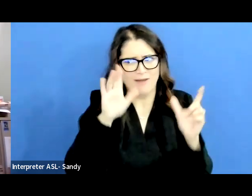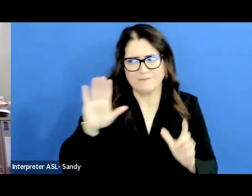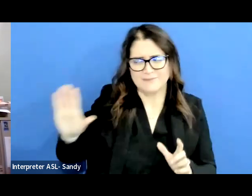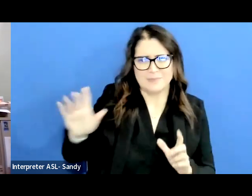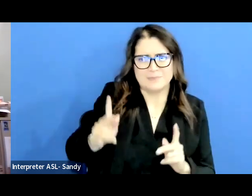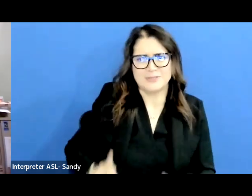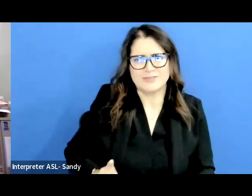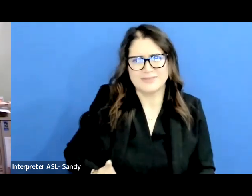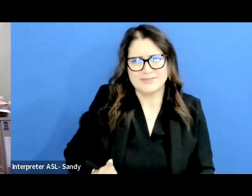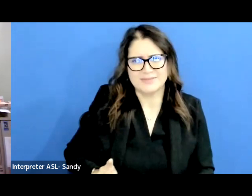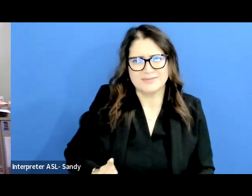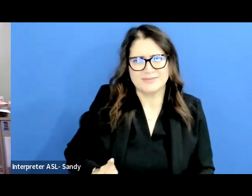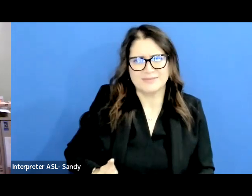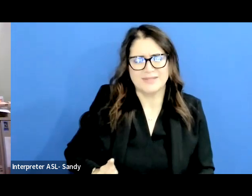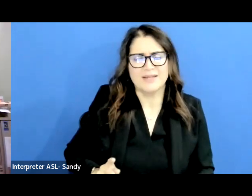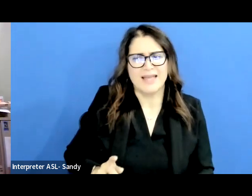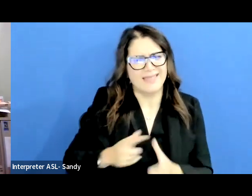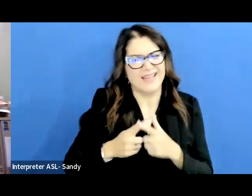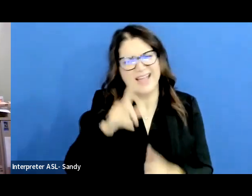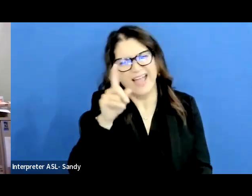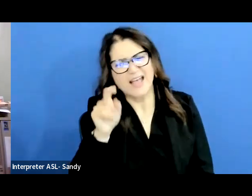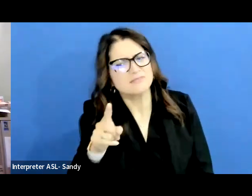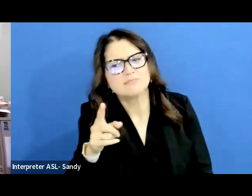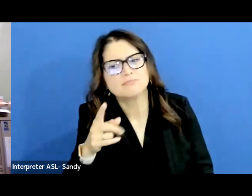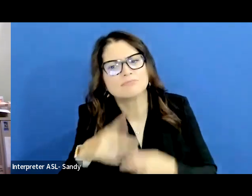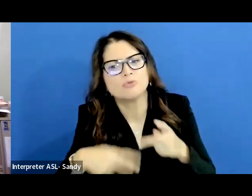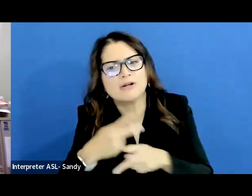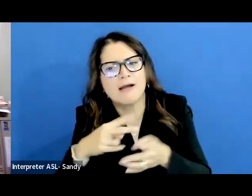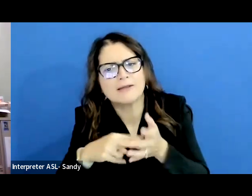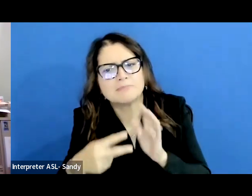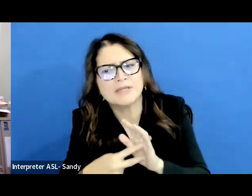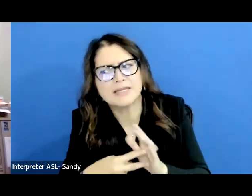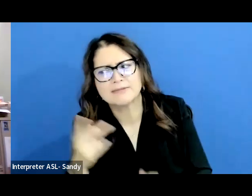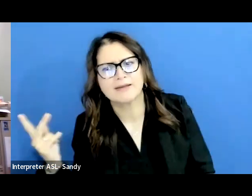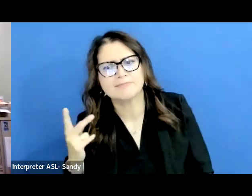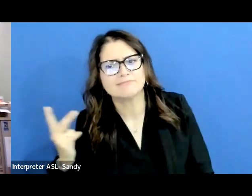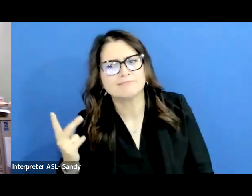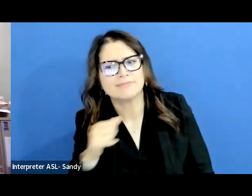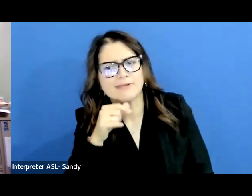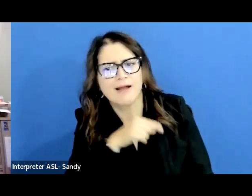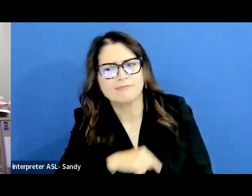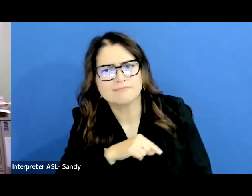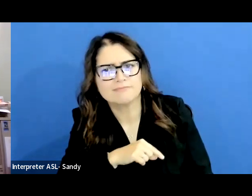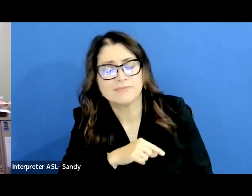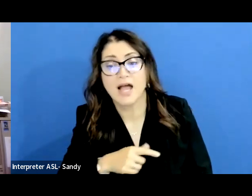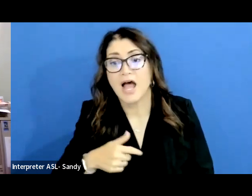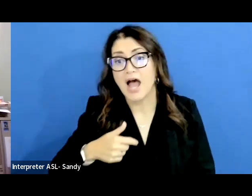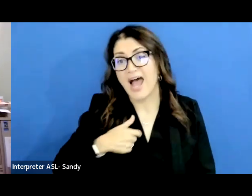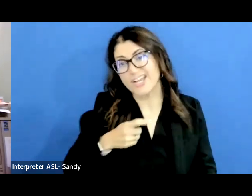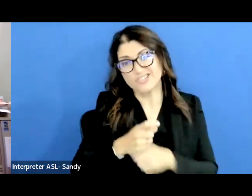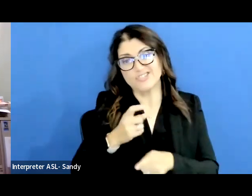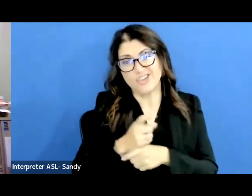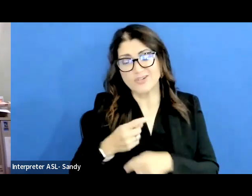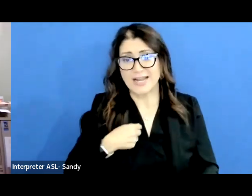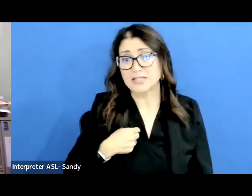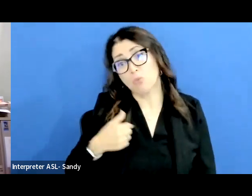asked what kind that was that he was referring to. I joked with my guests that I'm a vegetarian and